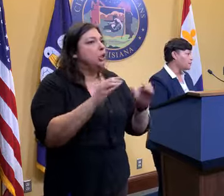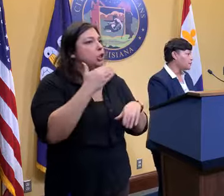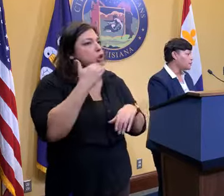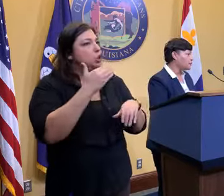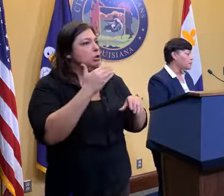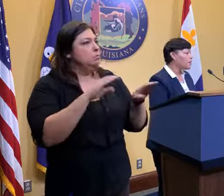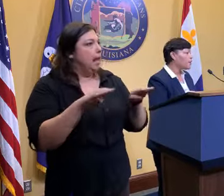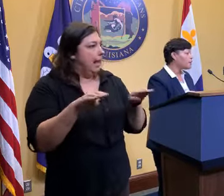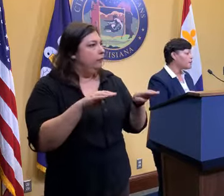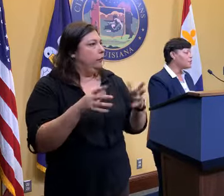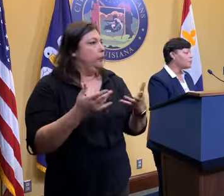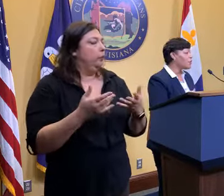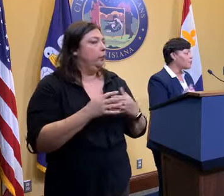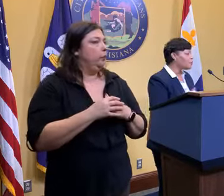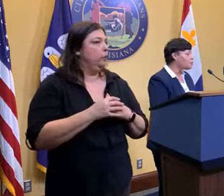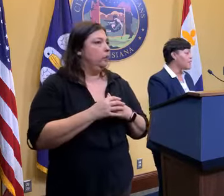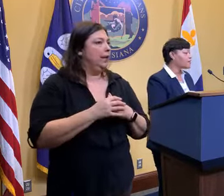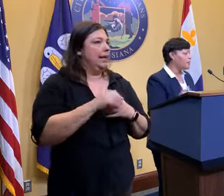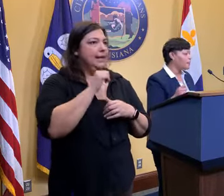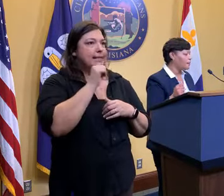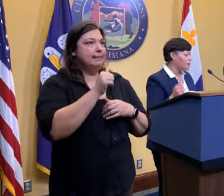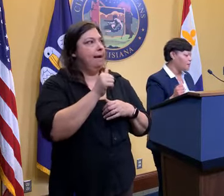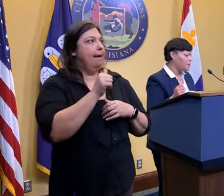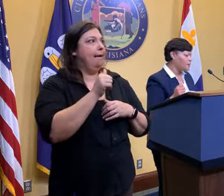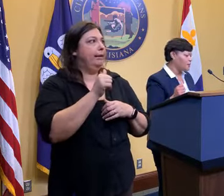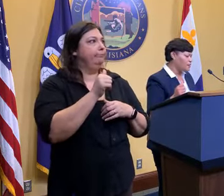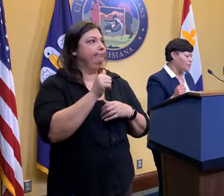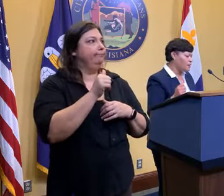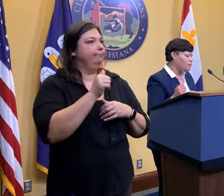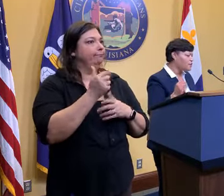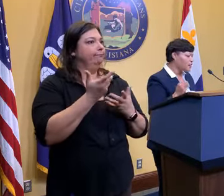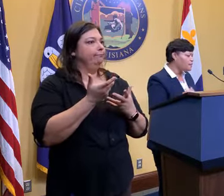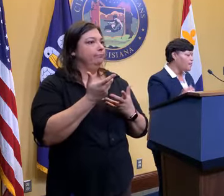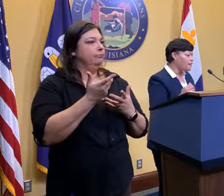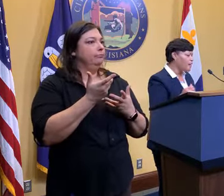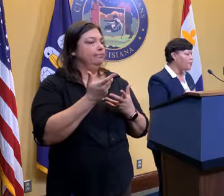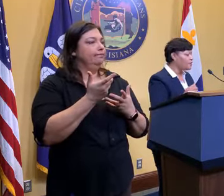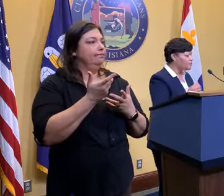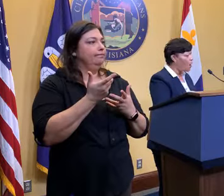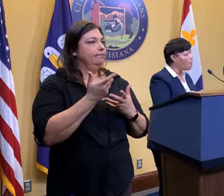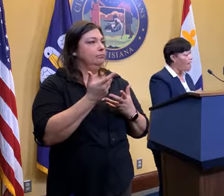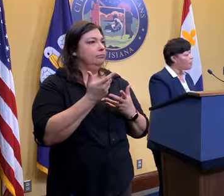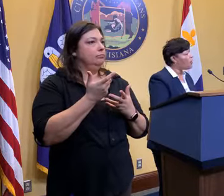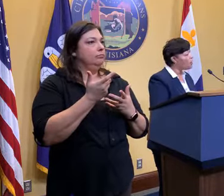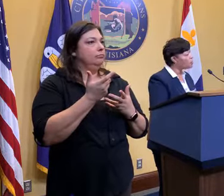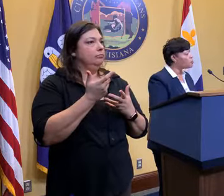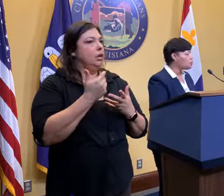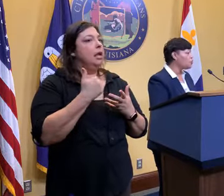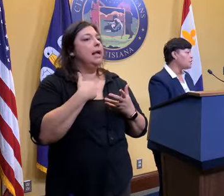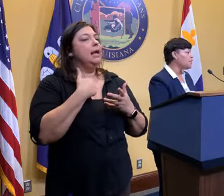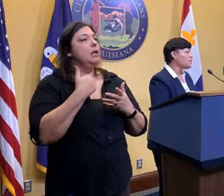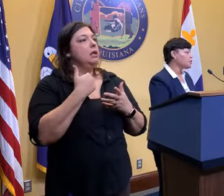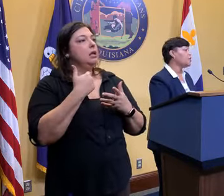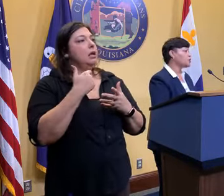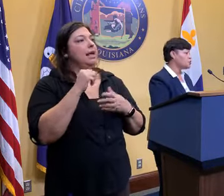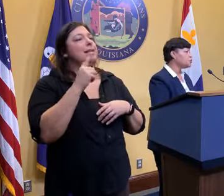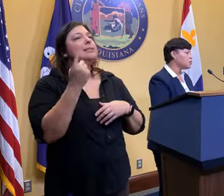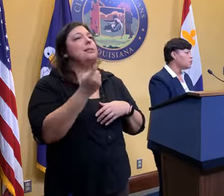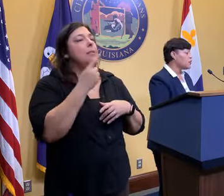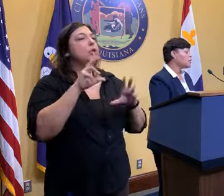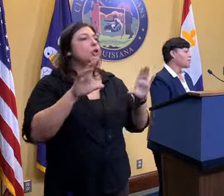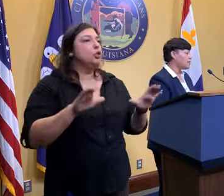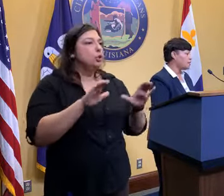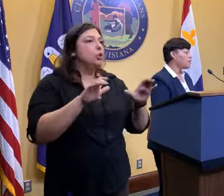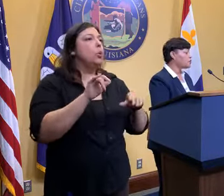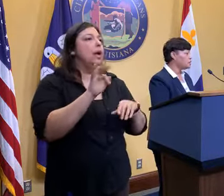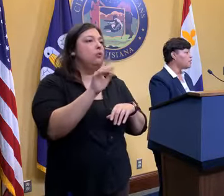behavior. So it wasn't, you know, used as just something that we could fall back on should we need to issue